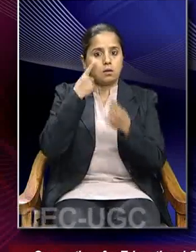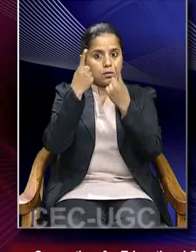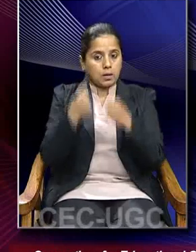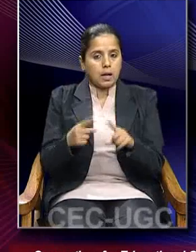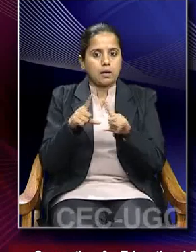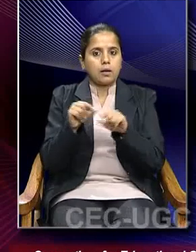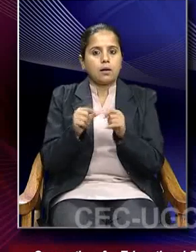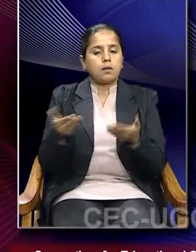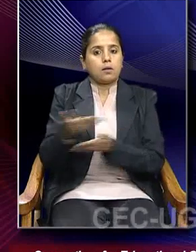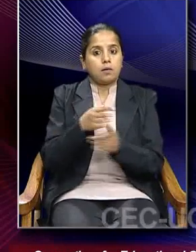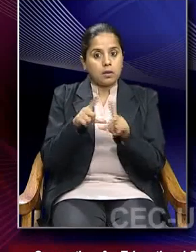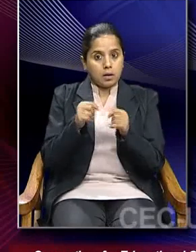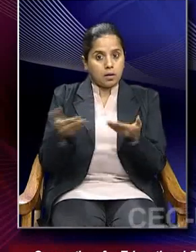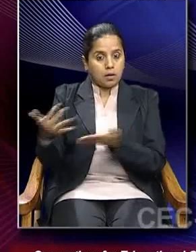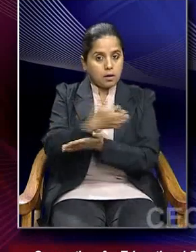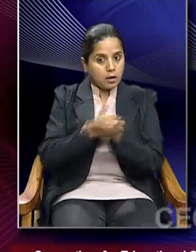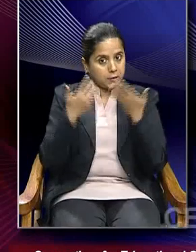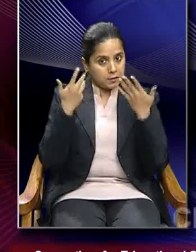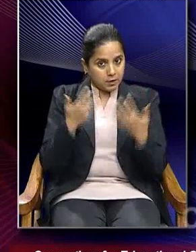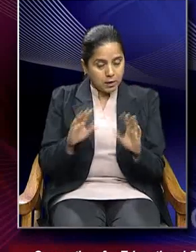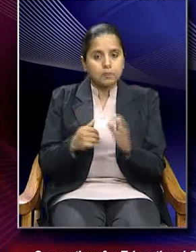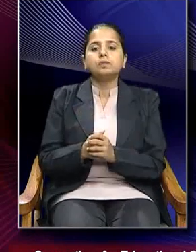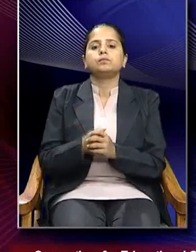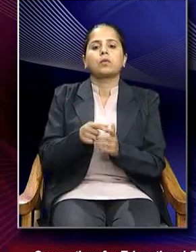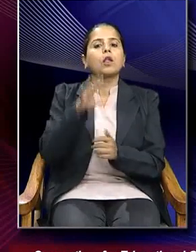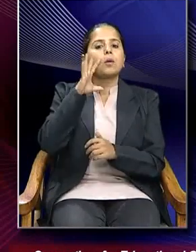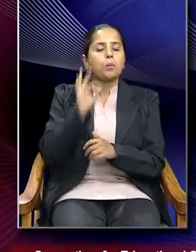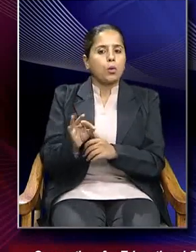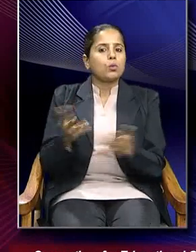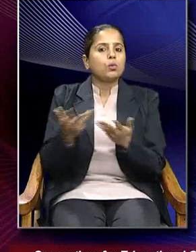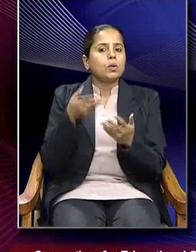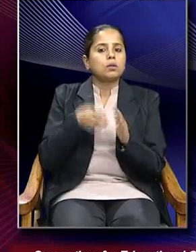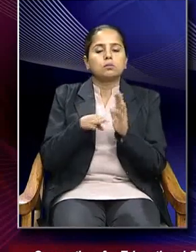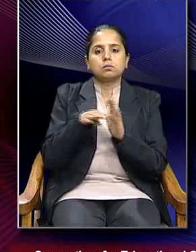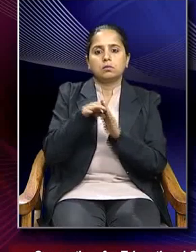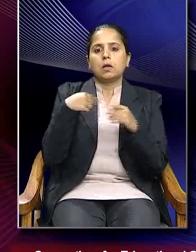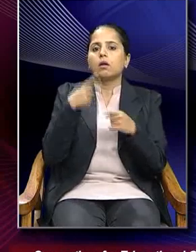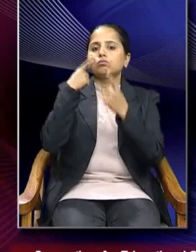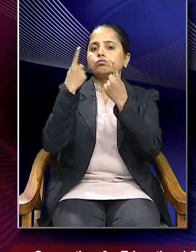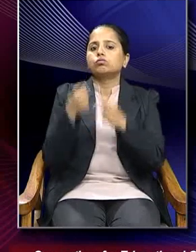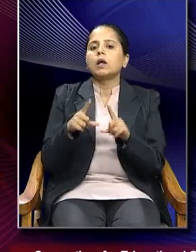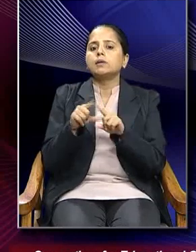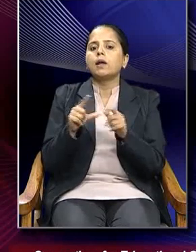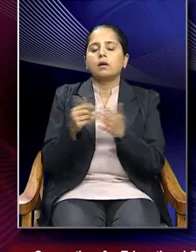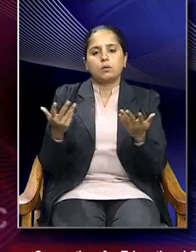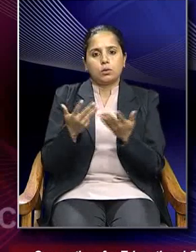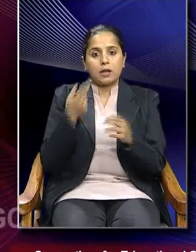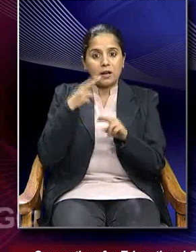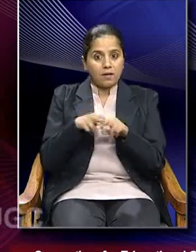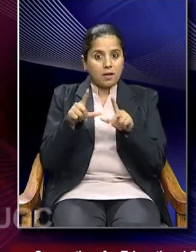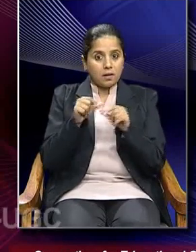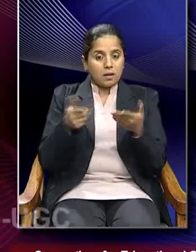data. After the data has been collected, the important stage is to analyze the data. If the data